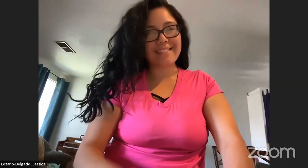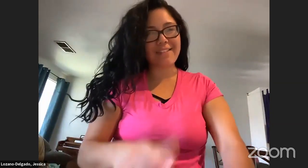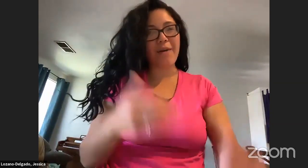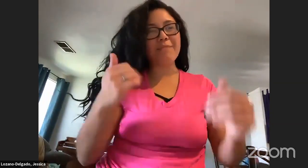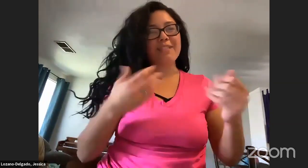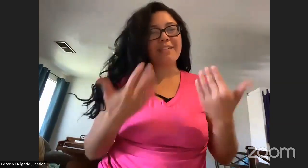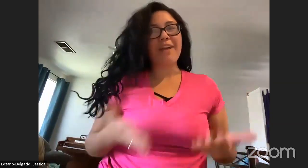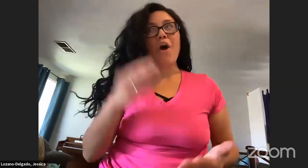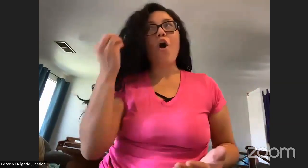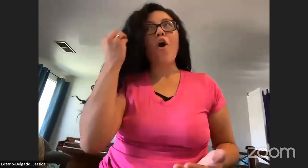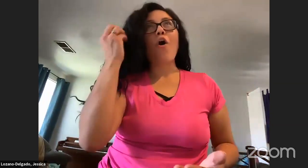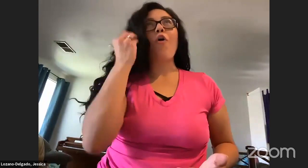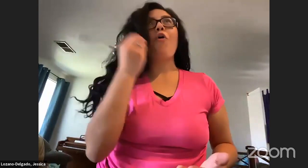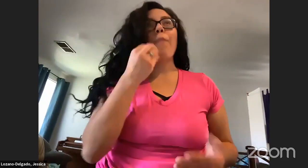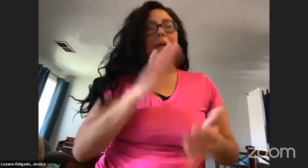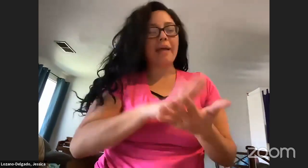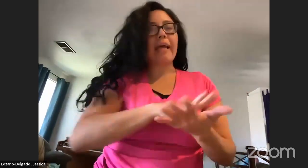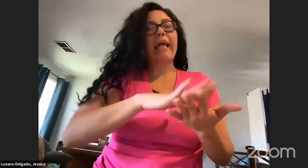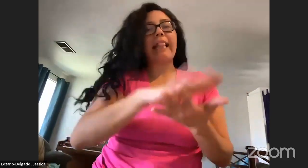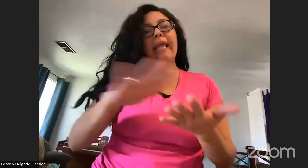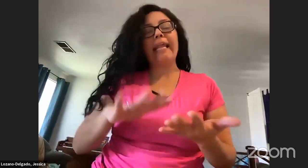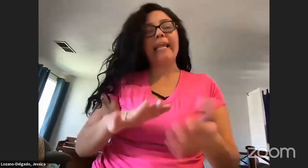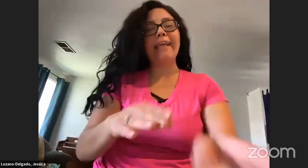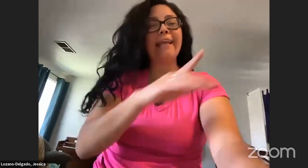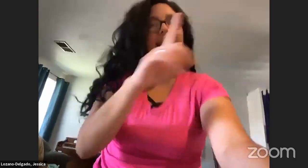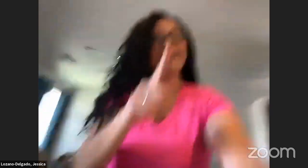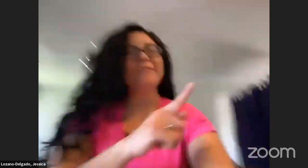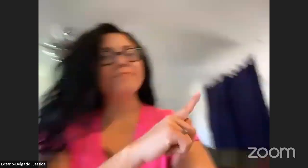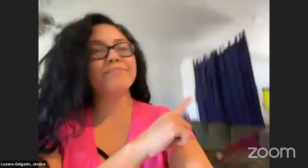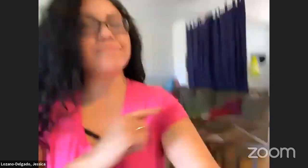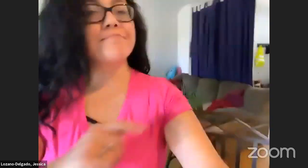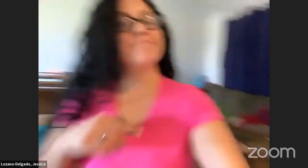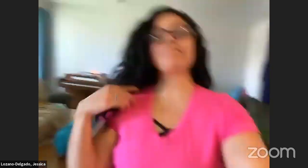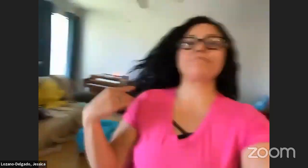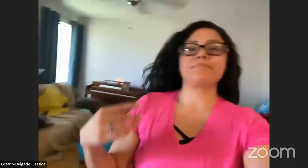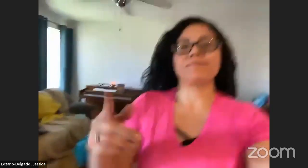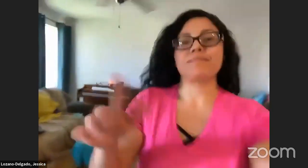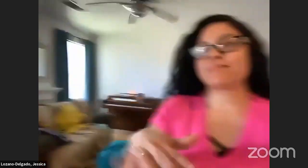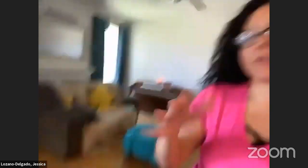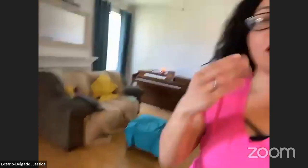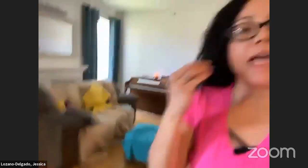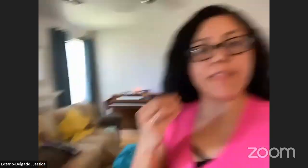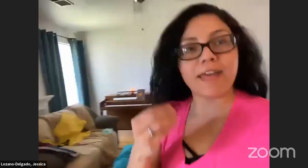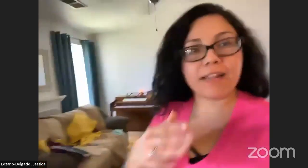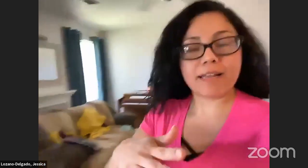So I'm just home cleaning. So I'm just here home cleaning. And then